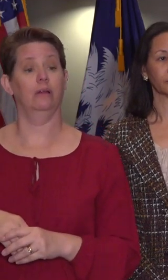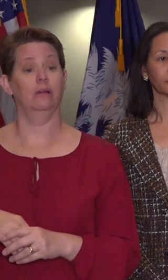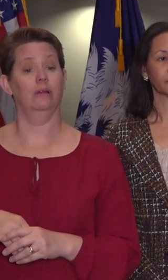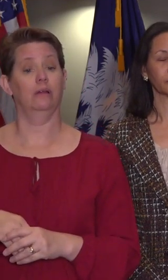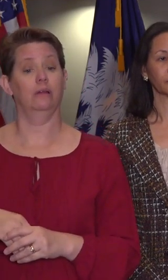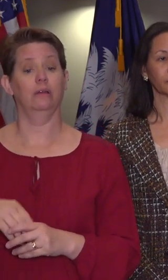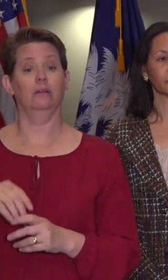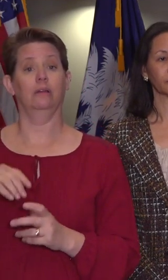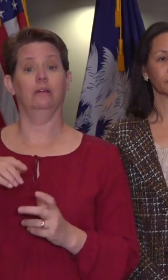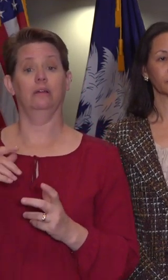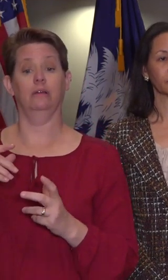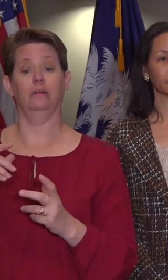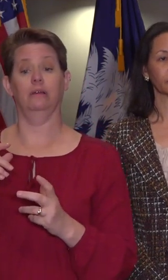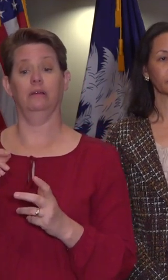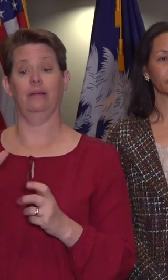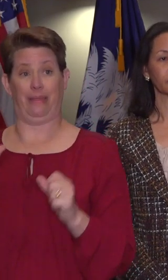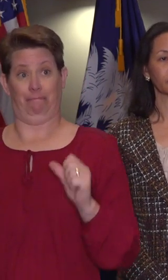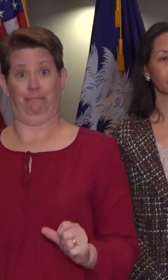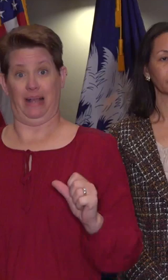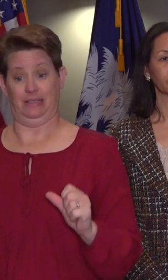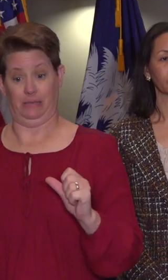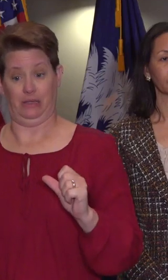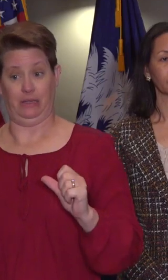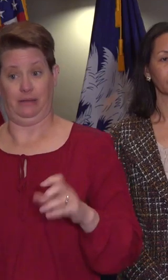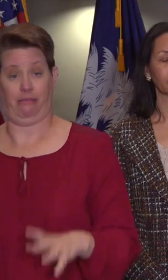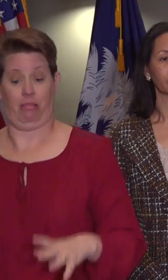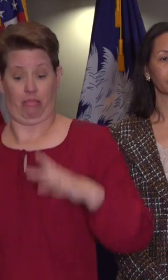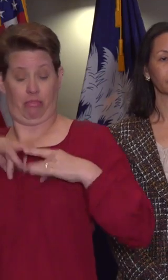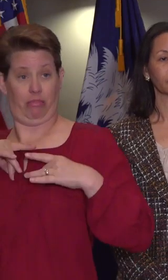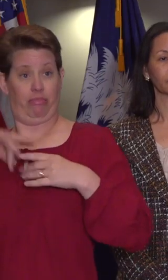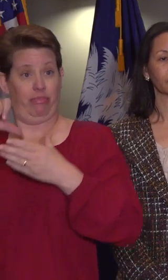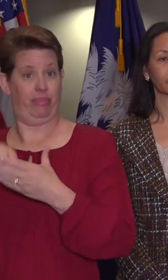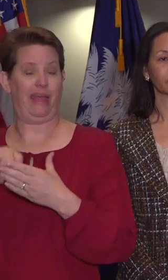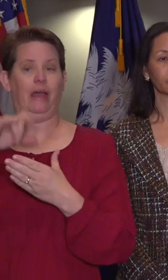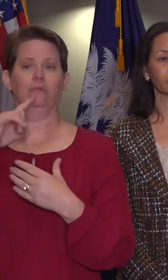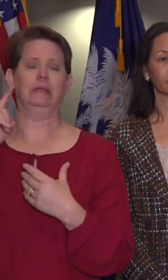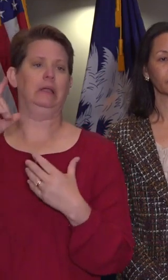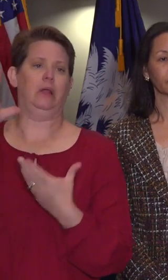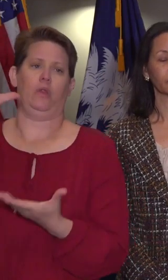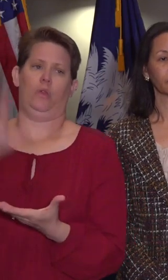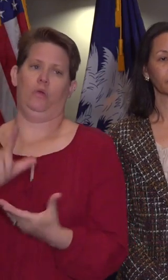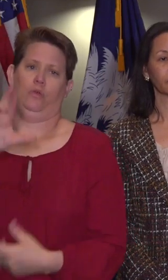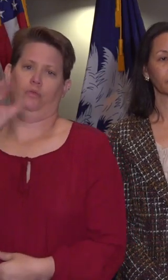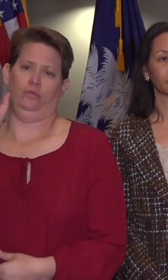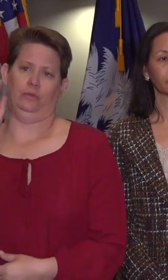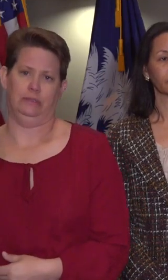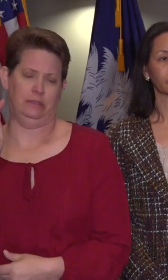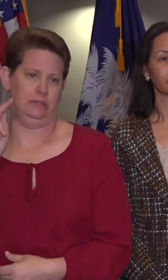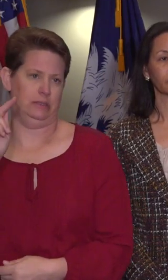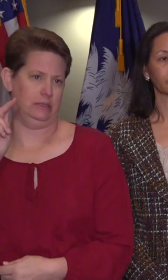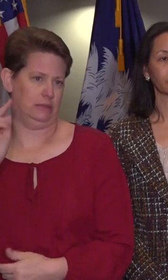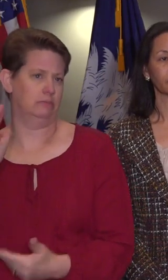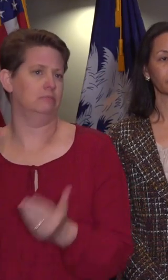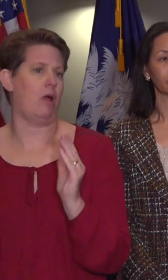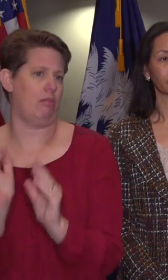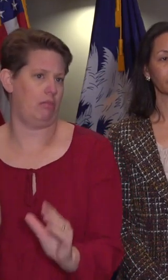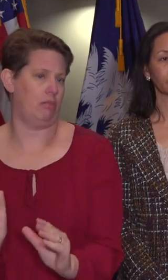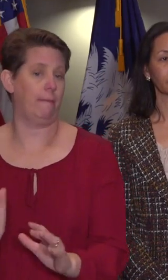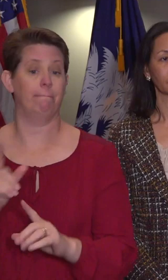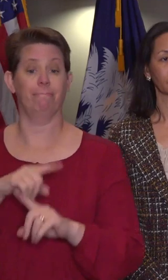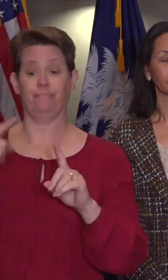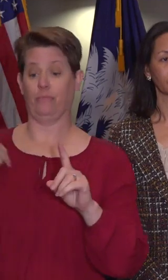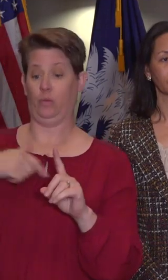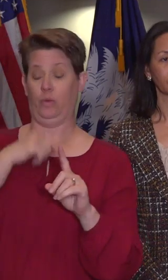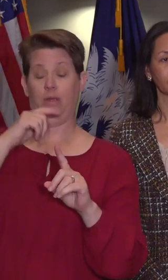of contraction of COVID-19 remains low to the general public. We, along with our state partners and